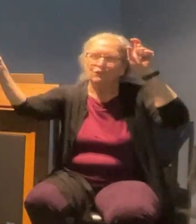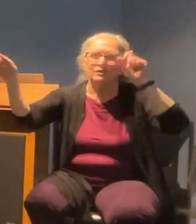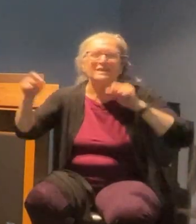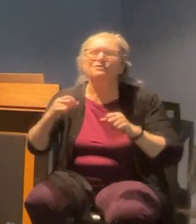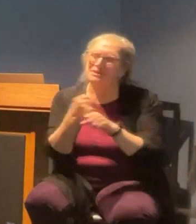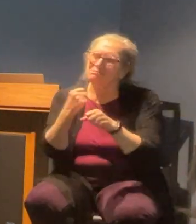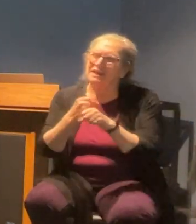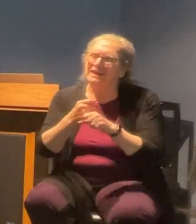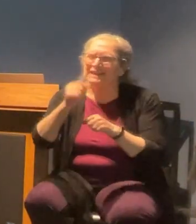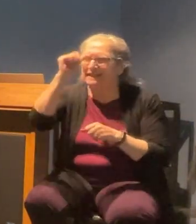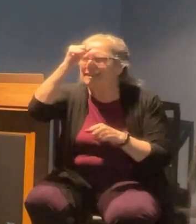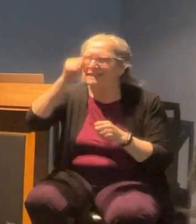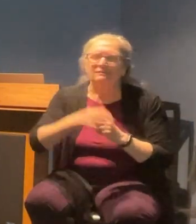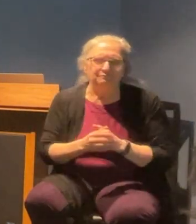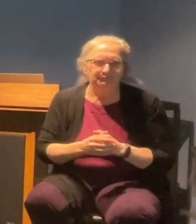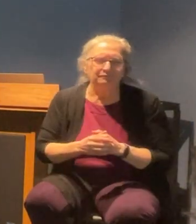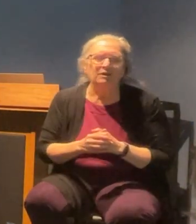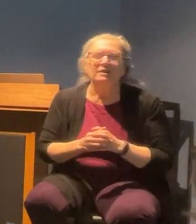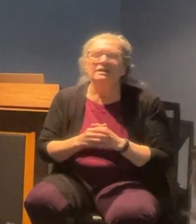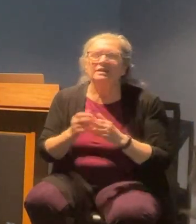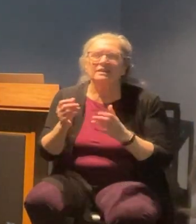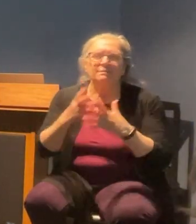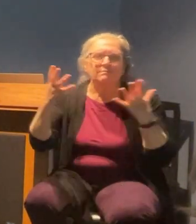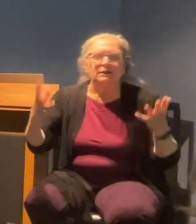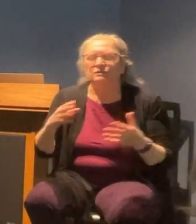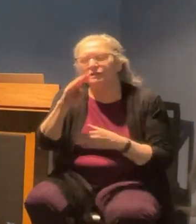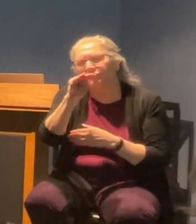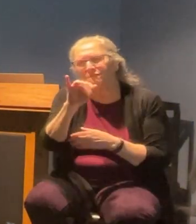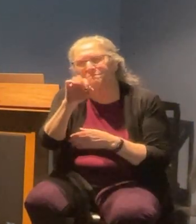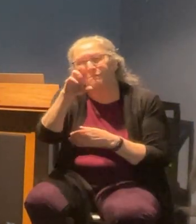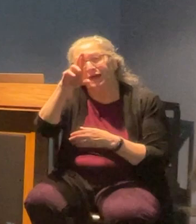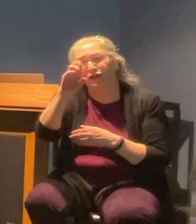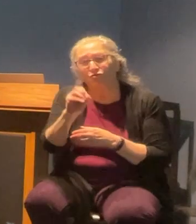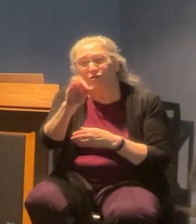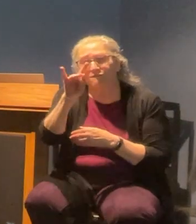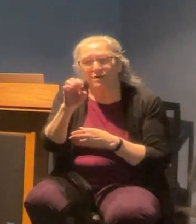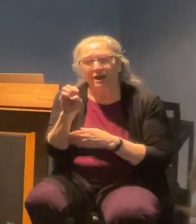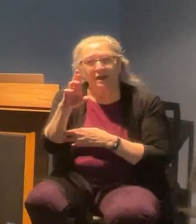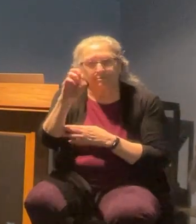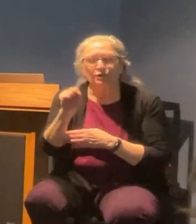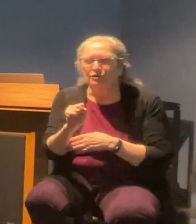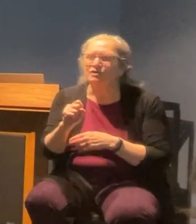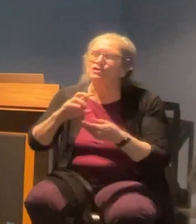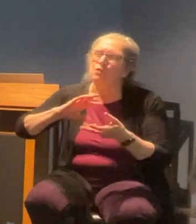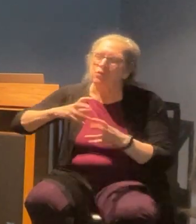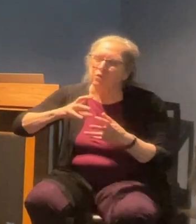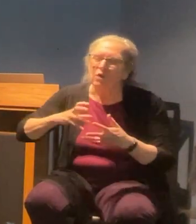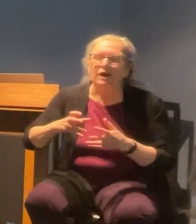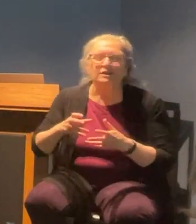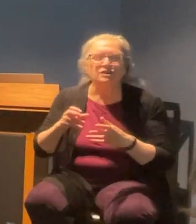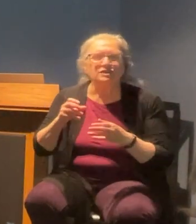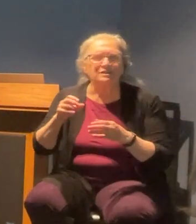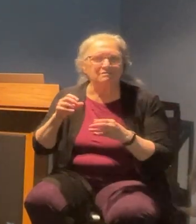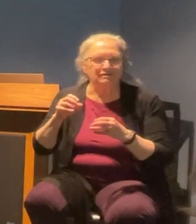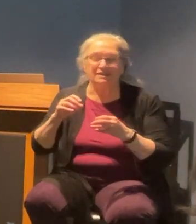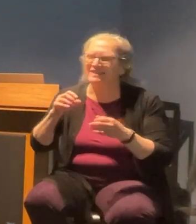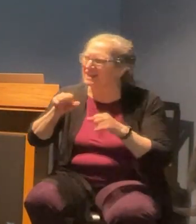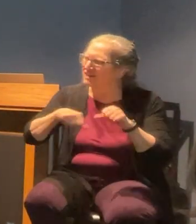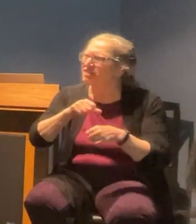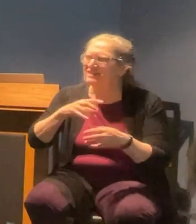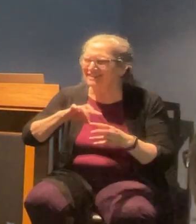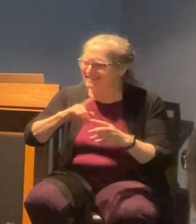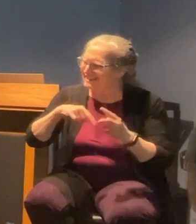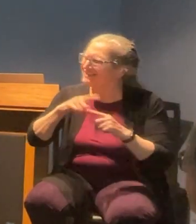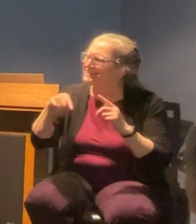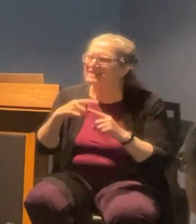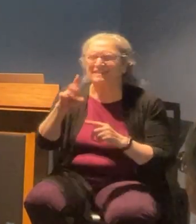India. Amount of microfibers released in an average wash cycle is 700,000. Barrels